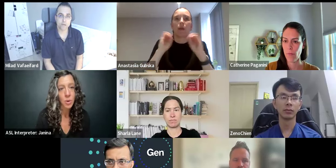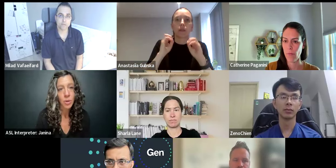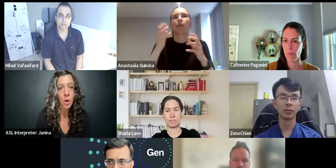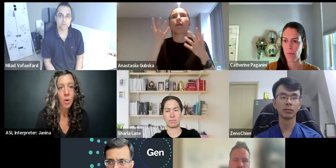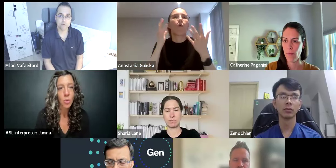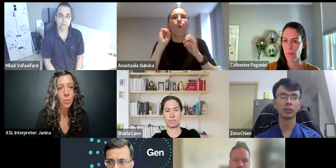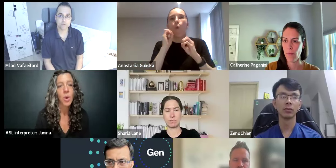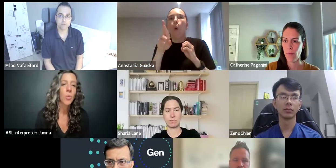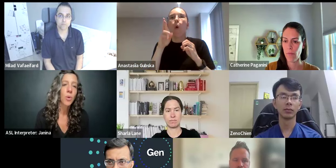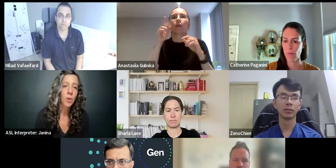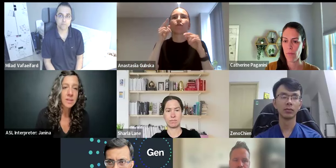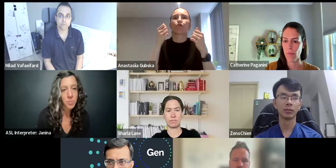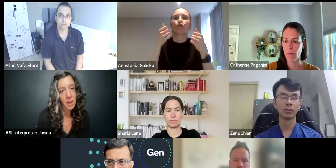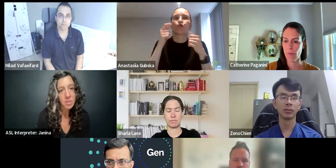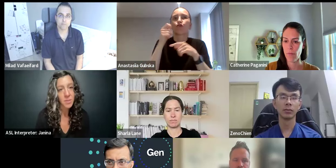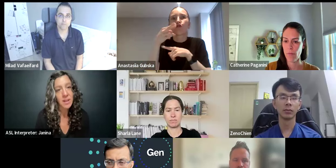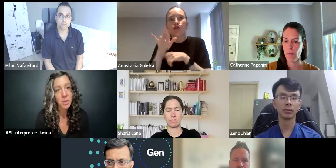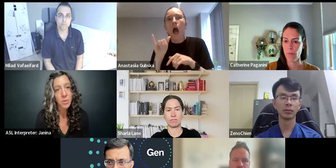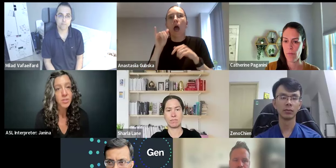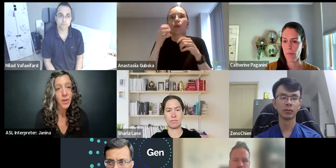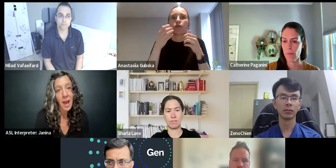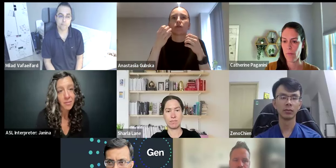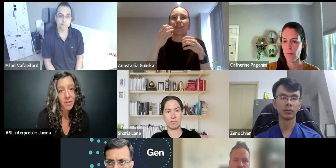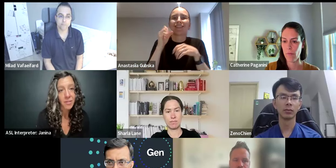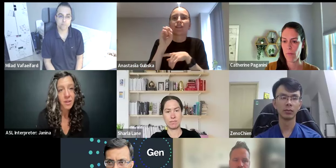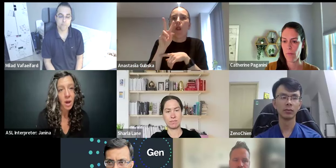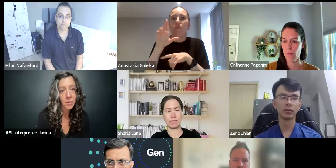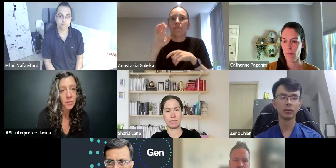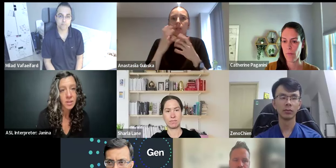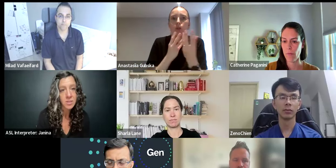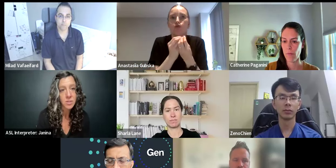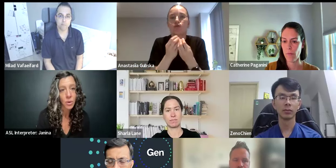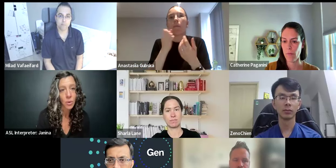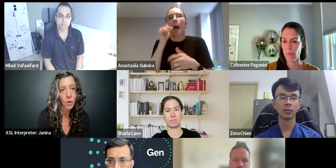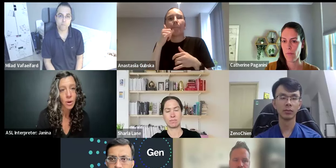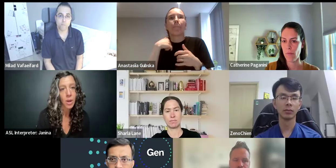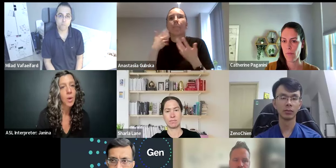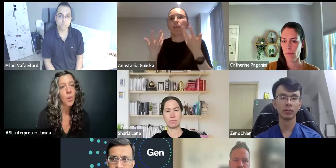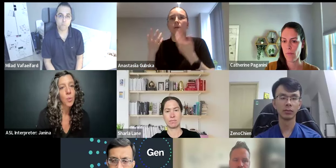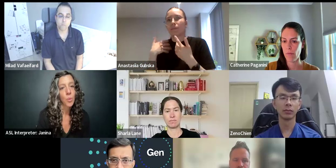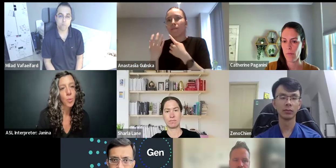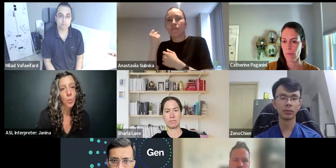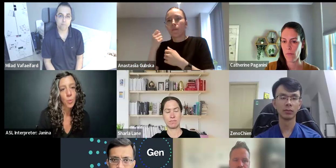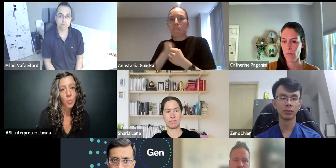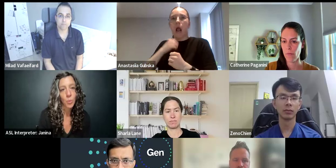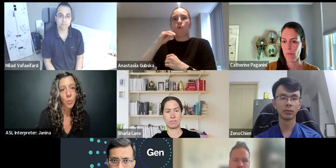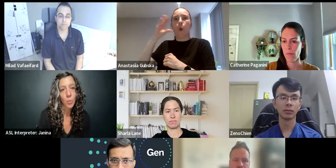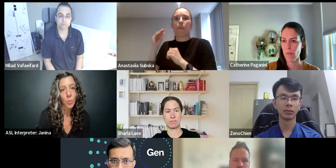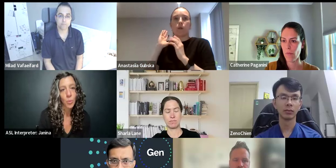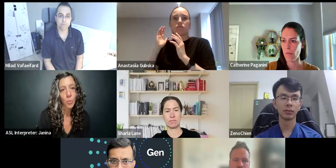sometimes I'm told, oh, we're only able to provide interpreters for half of the conference, or